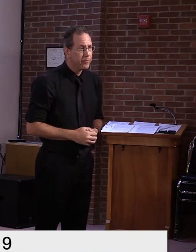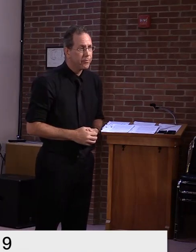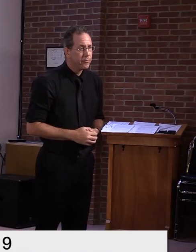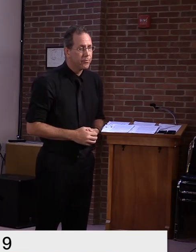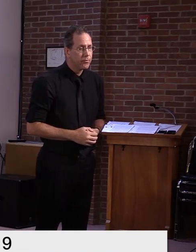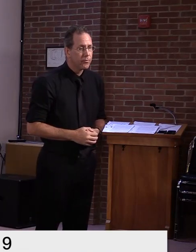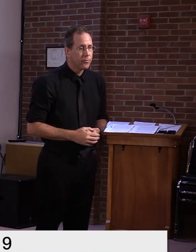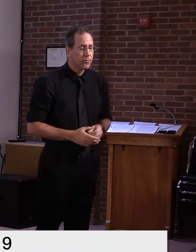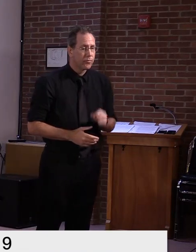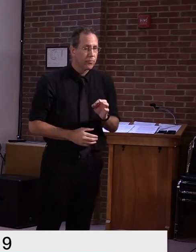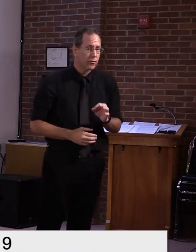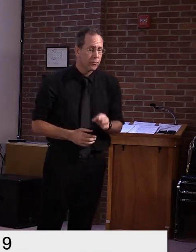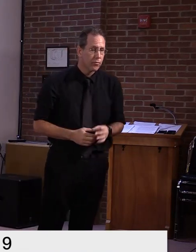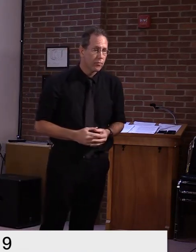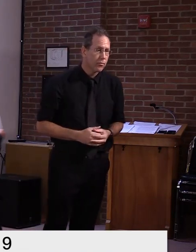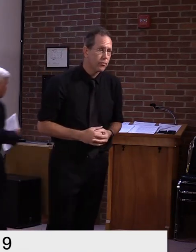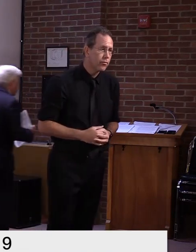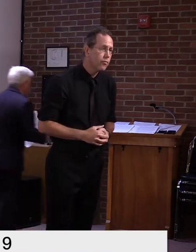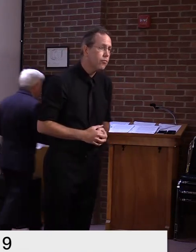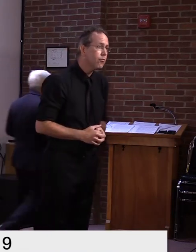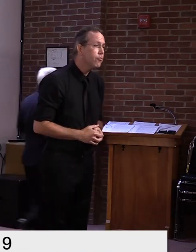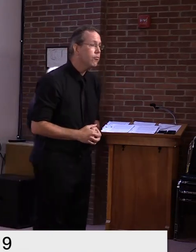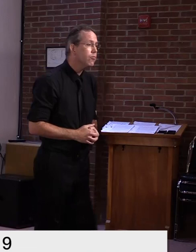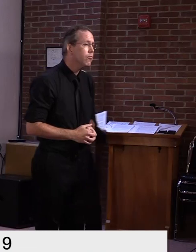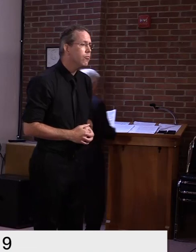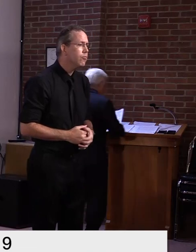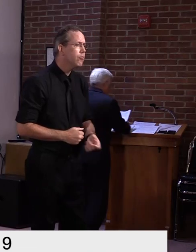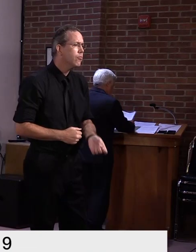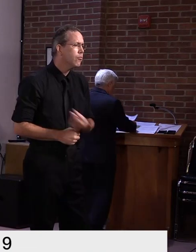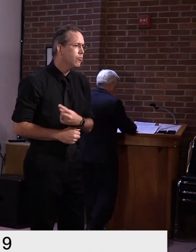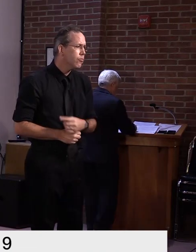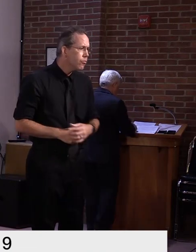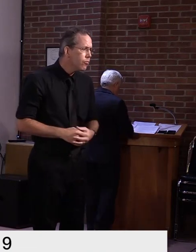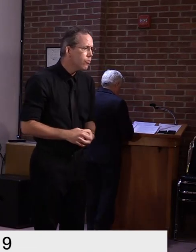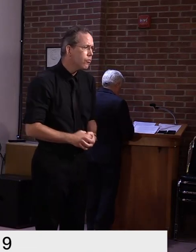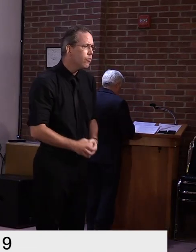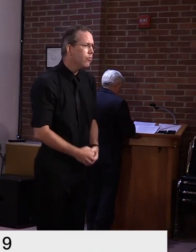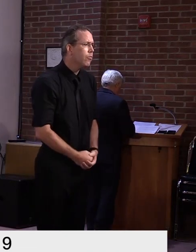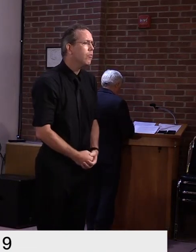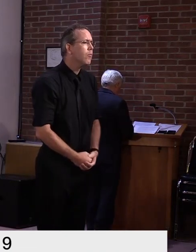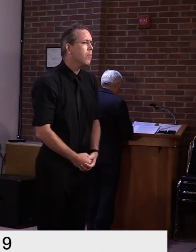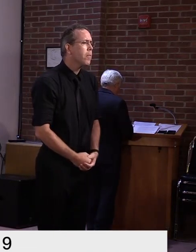Commissioner Sherling, anything else to offer in terms of the law enforcement, state police?